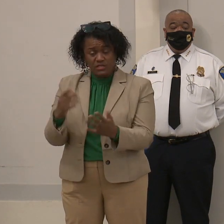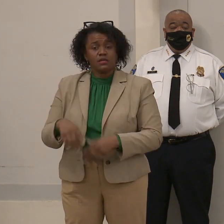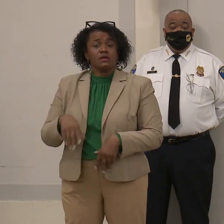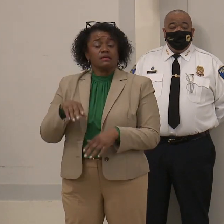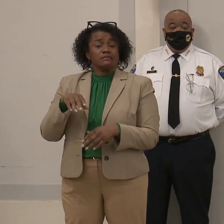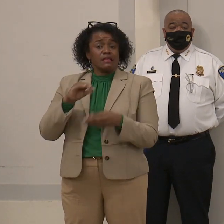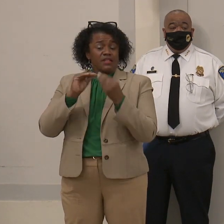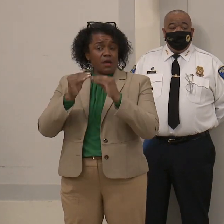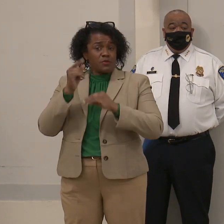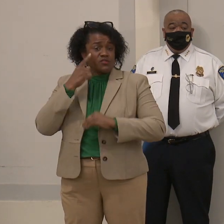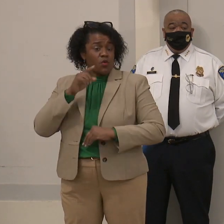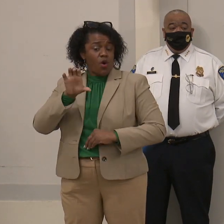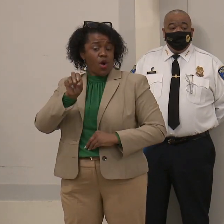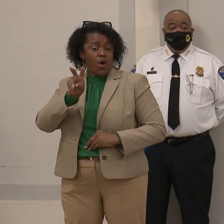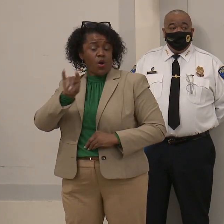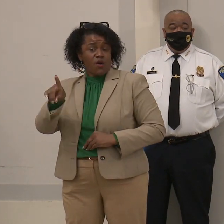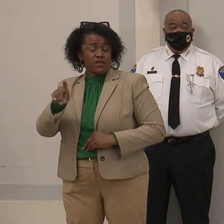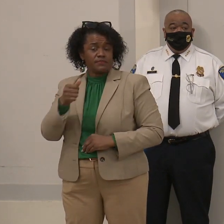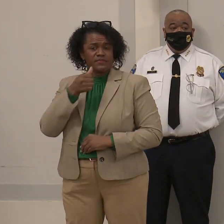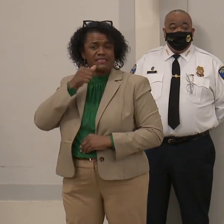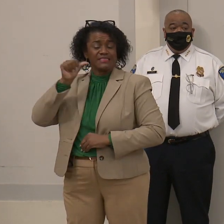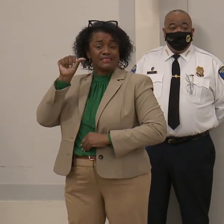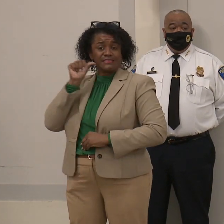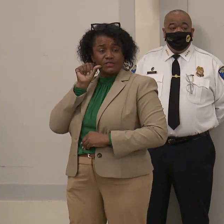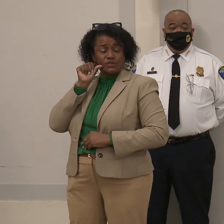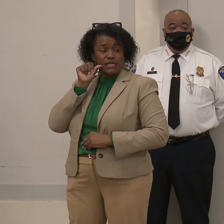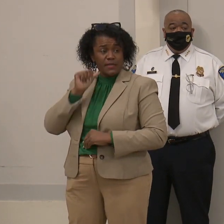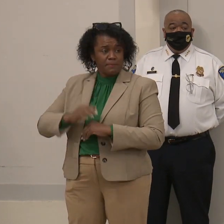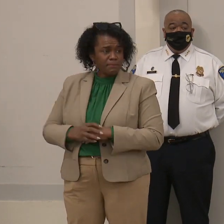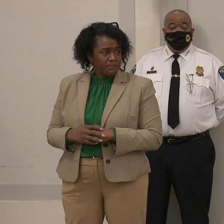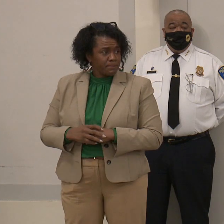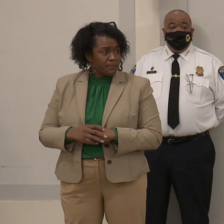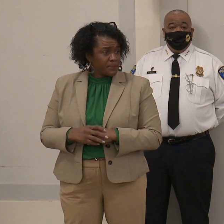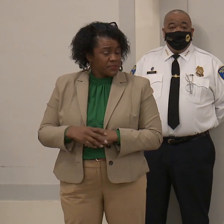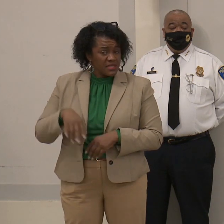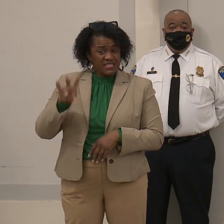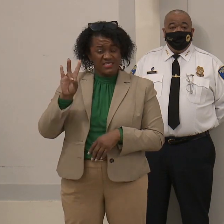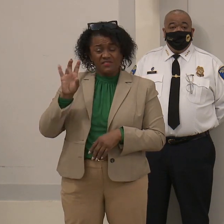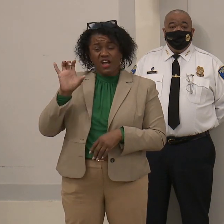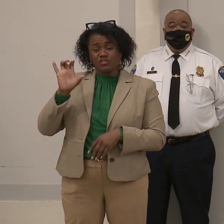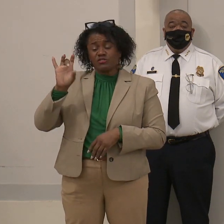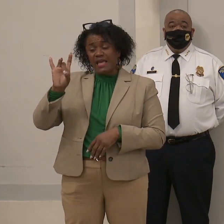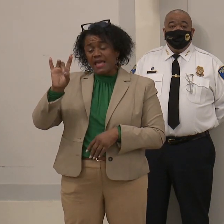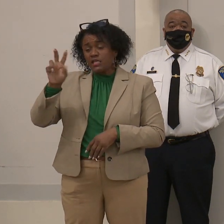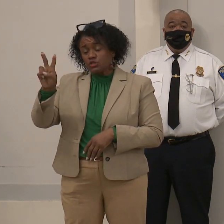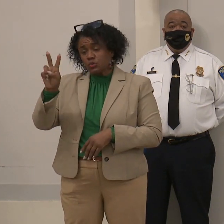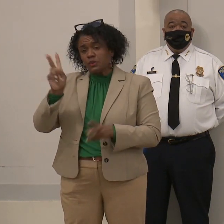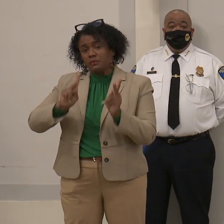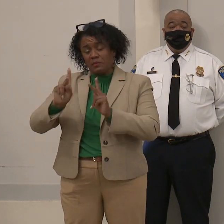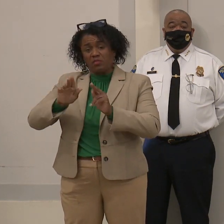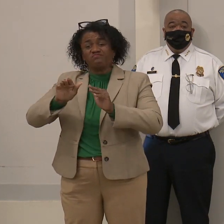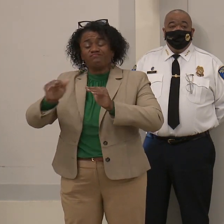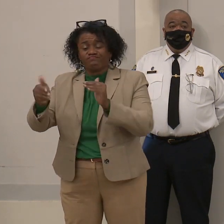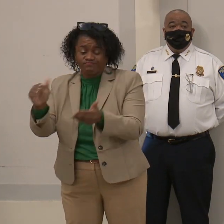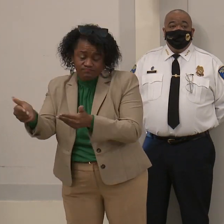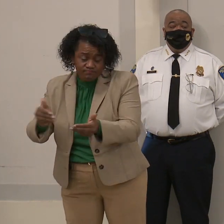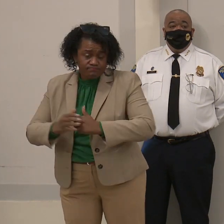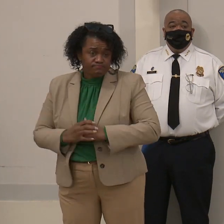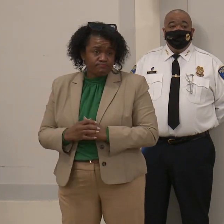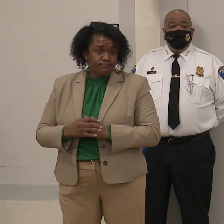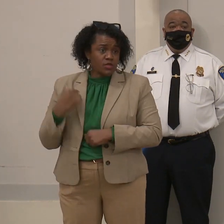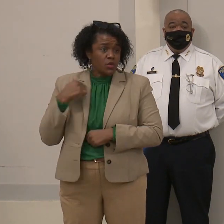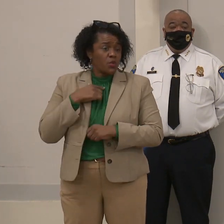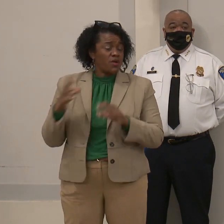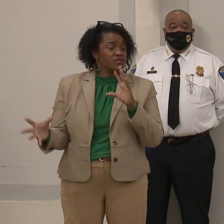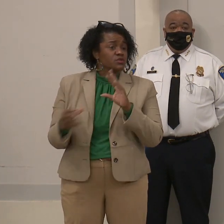metrics here in Baltimore City. As of yesterday, as Mayor Scott mentioned, we have lost 782 lives to COVID-19. We have had a